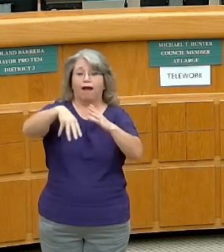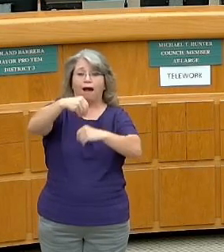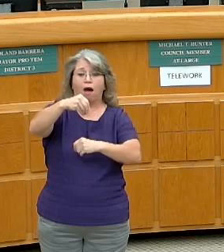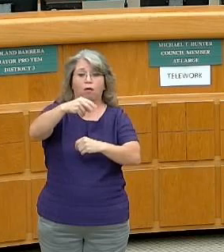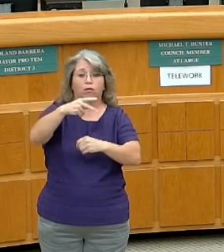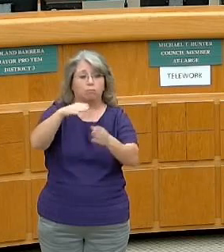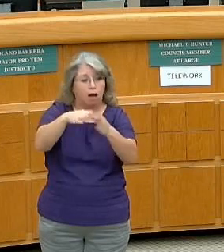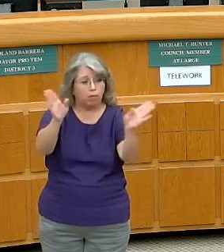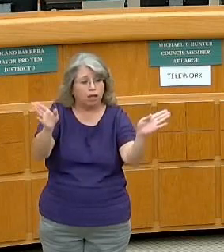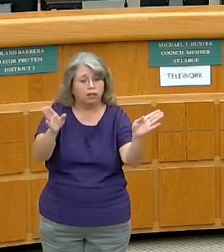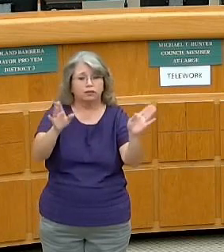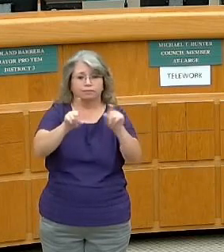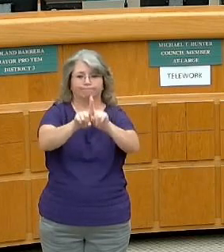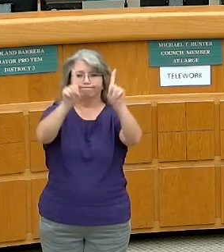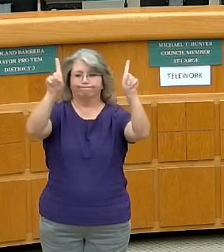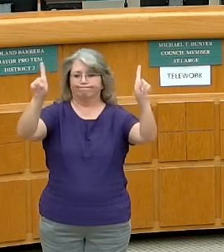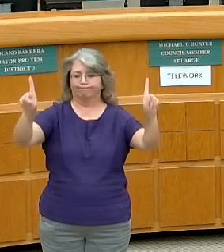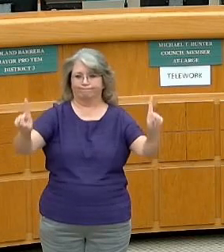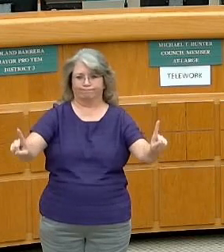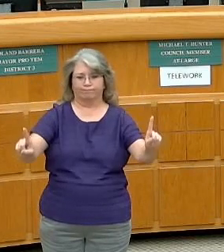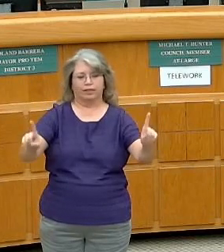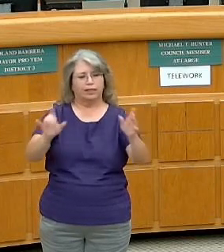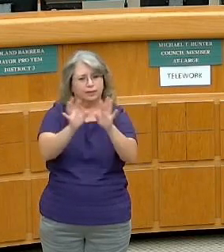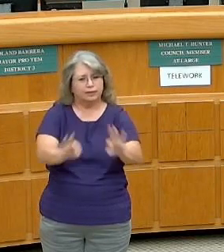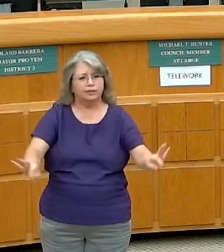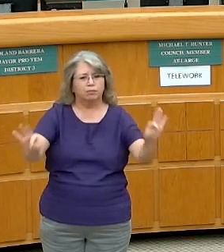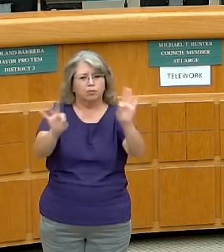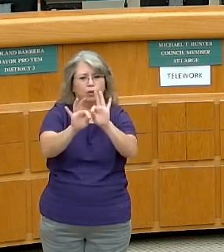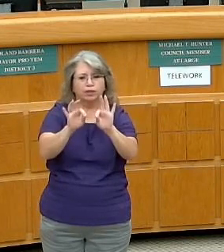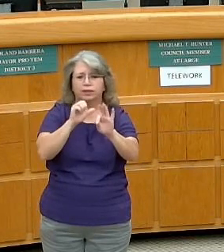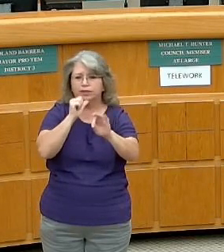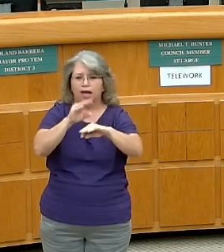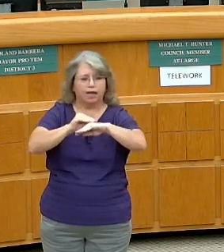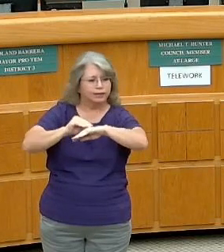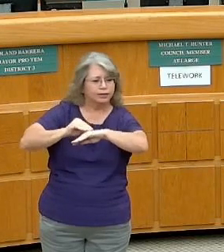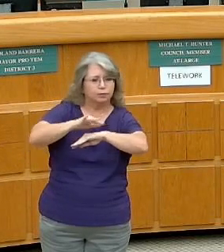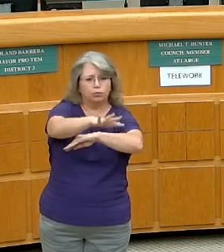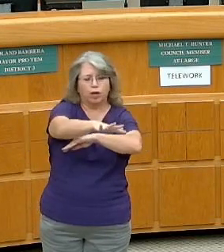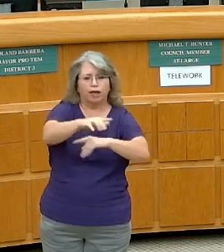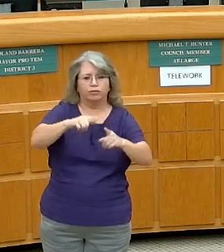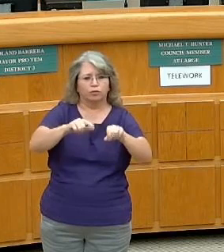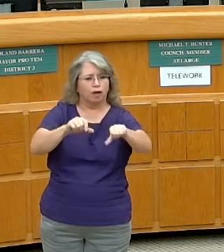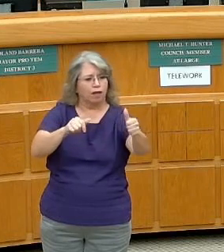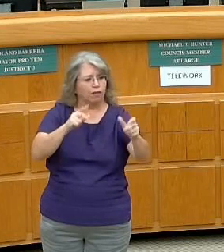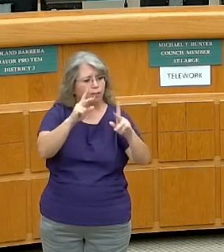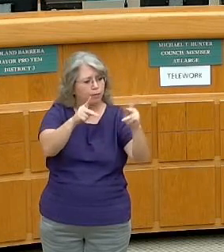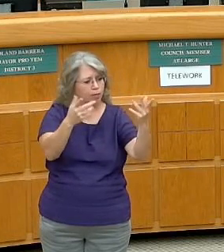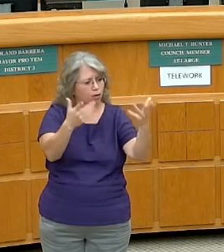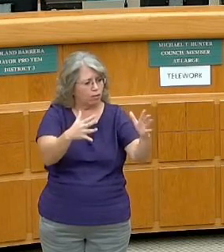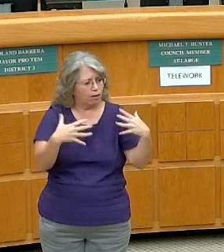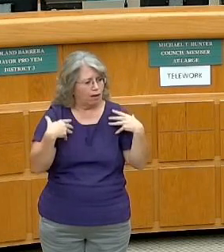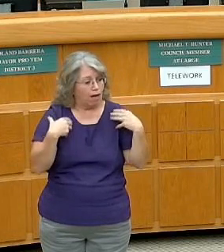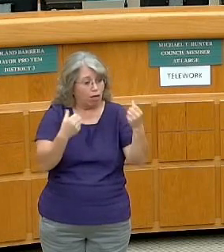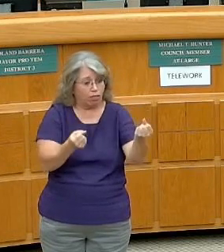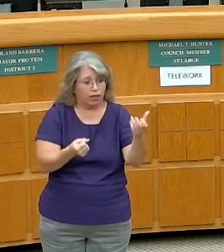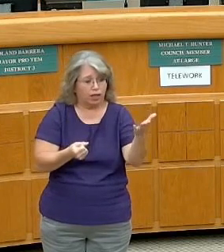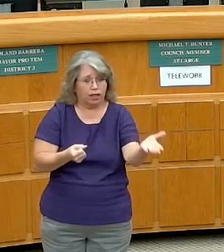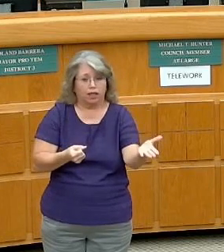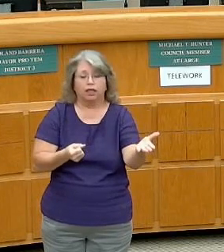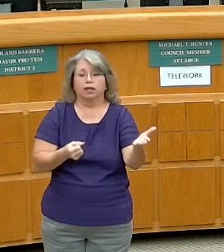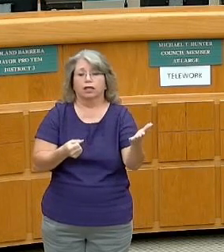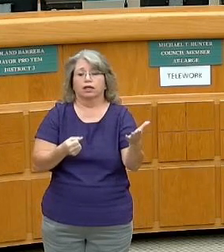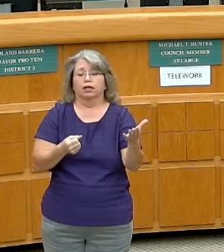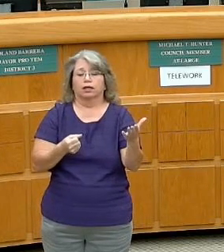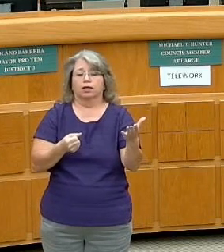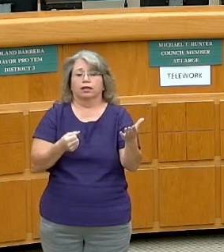do not spread the virus to other healthy individuals who could then affect others and, as the mayor stated, continue